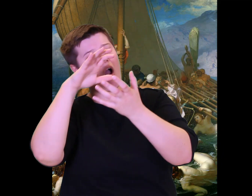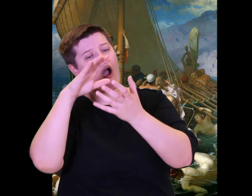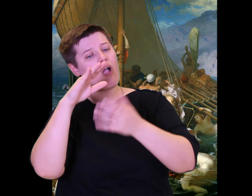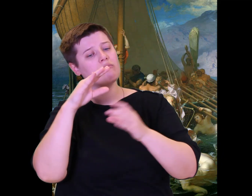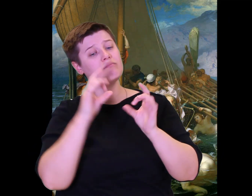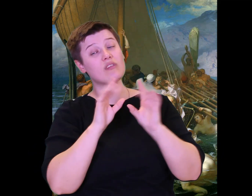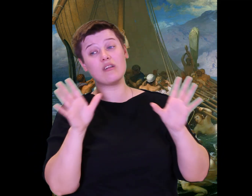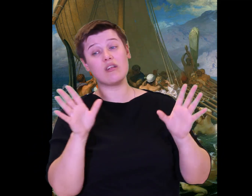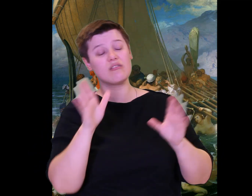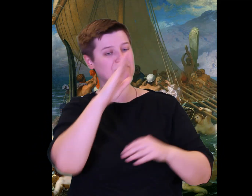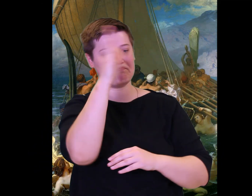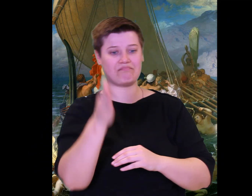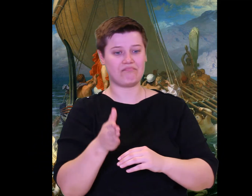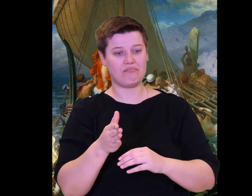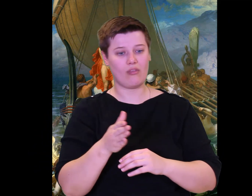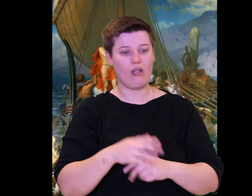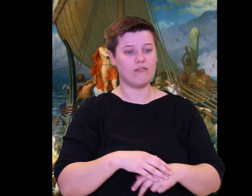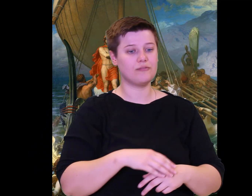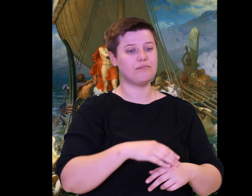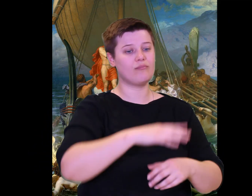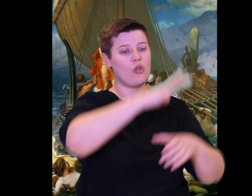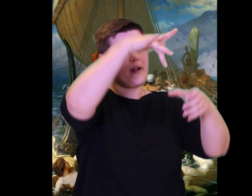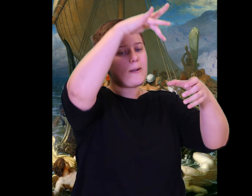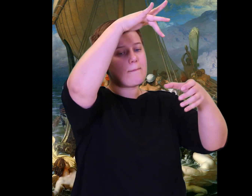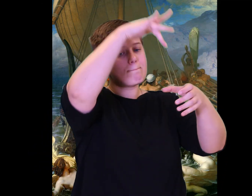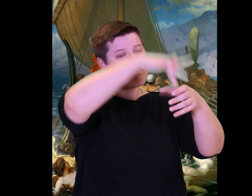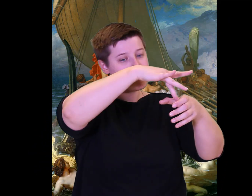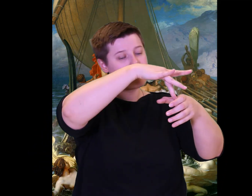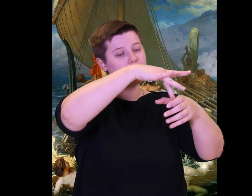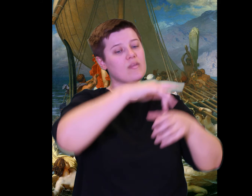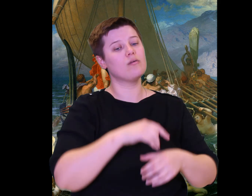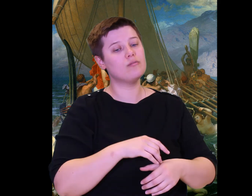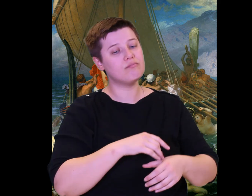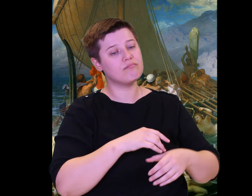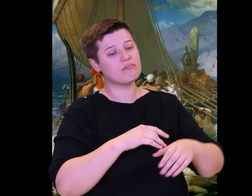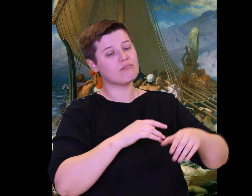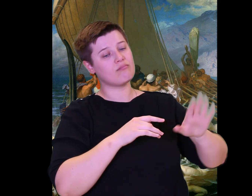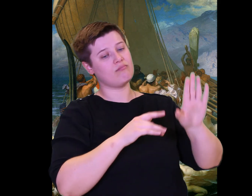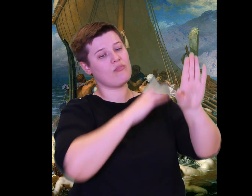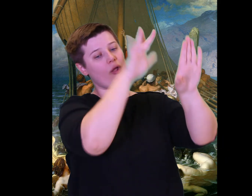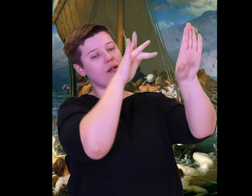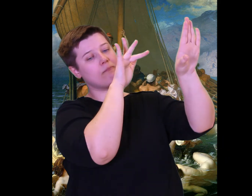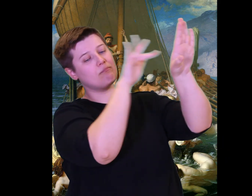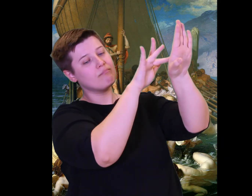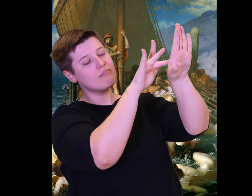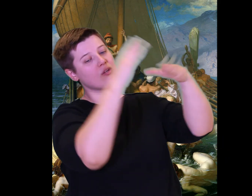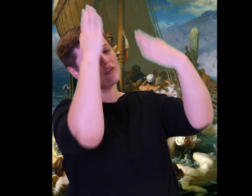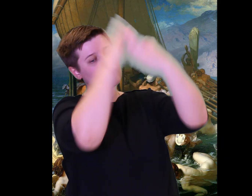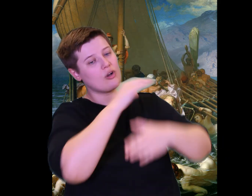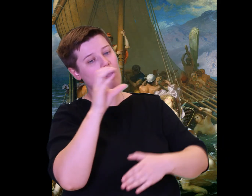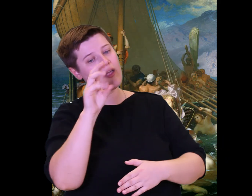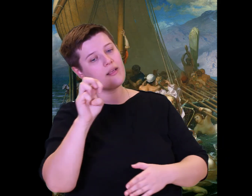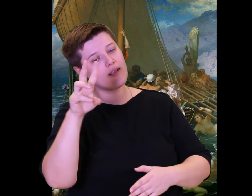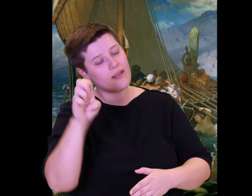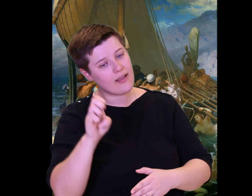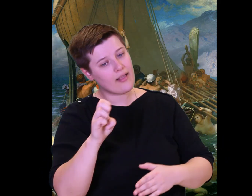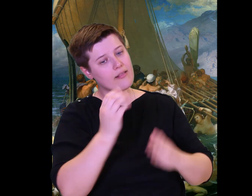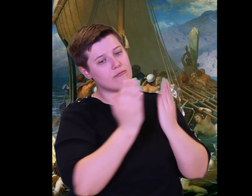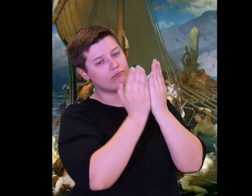The sirens who sit there in their meadow will seduce him with piercing songs. Around about them lie